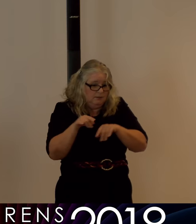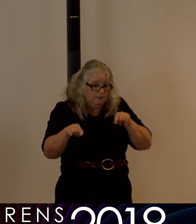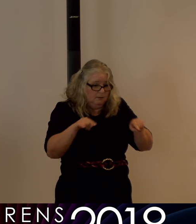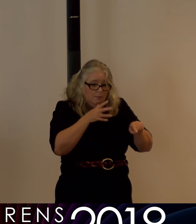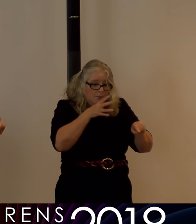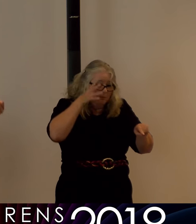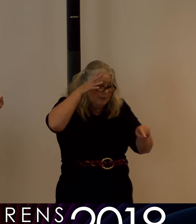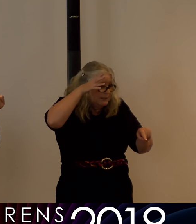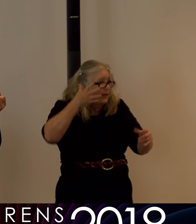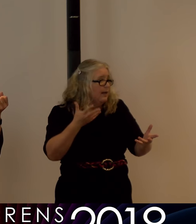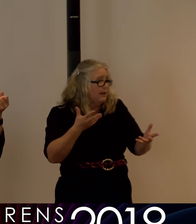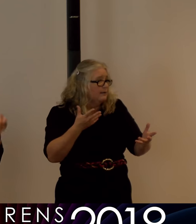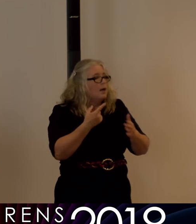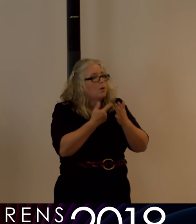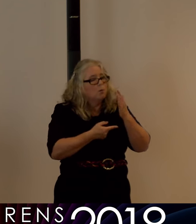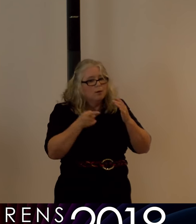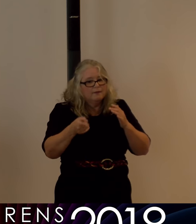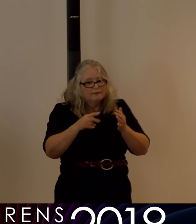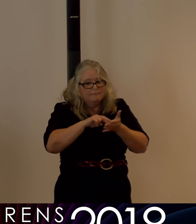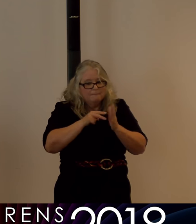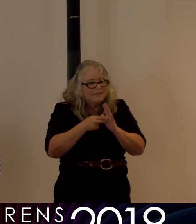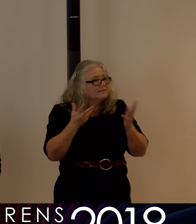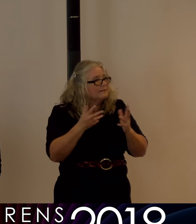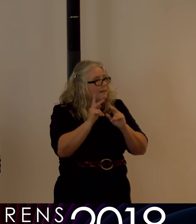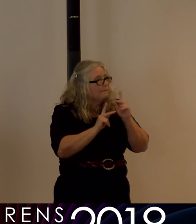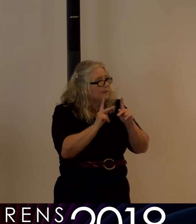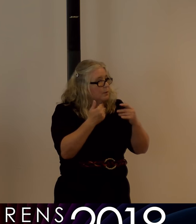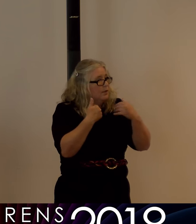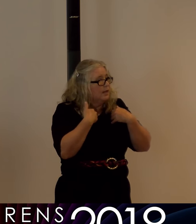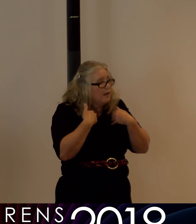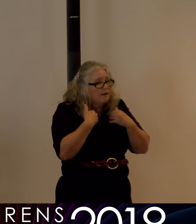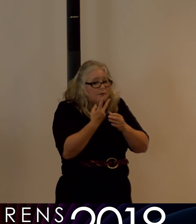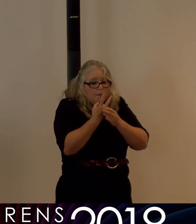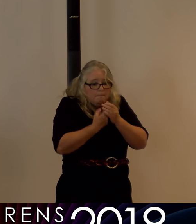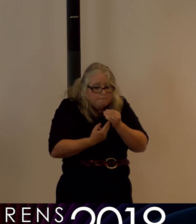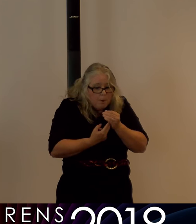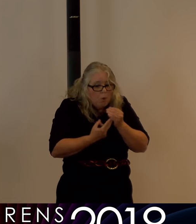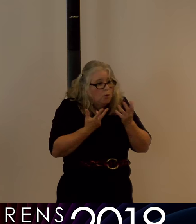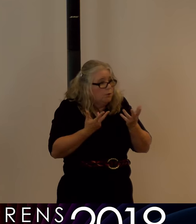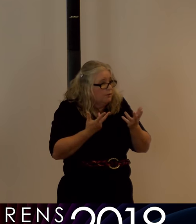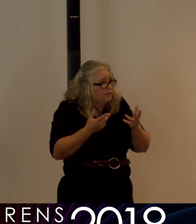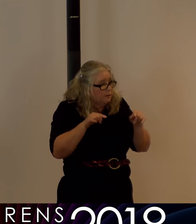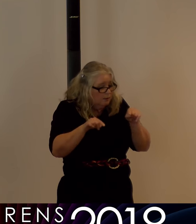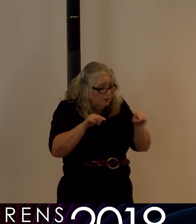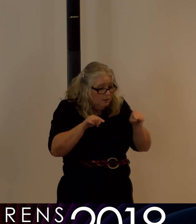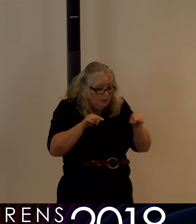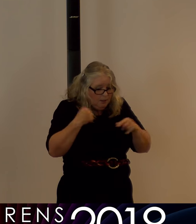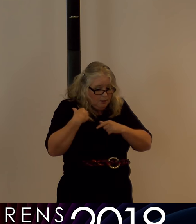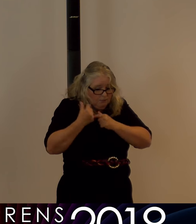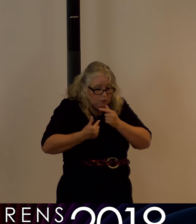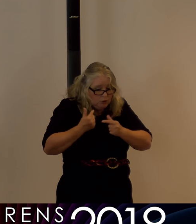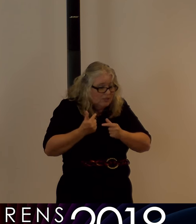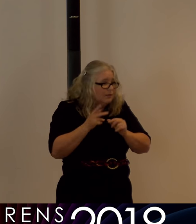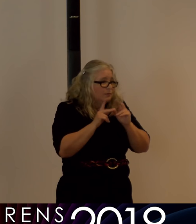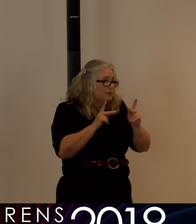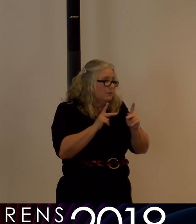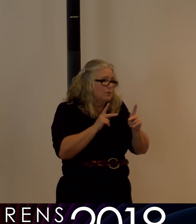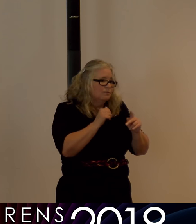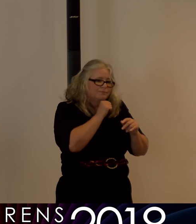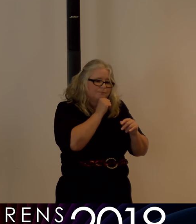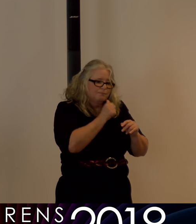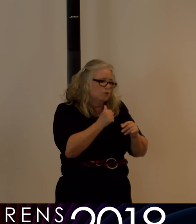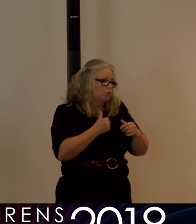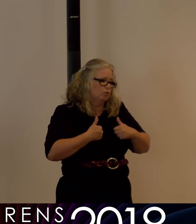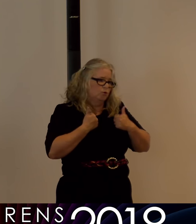that people who have both copies of the gene affected probably don't survive. That's the thinking anyway. And